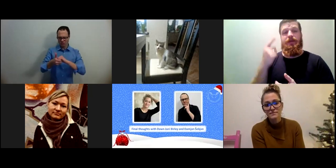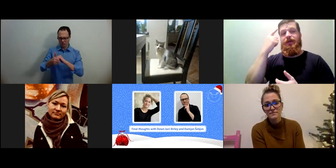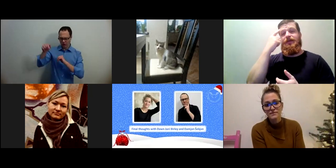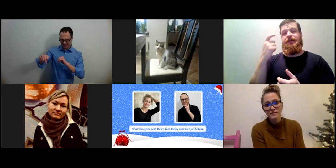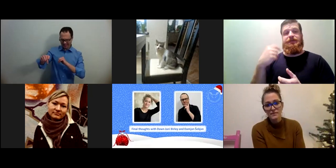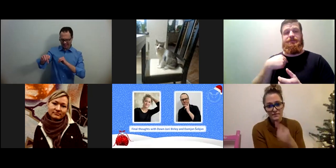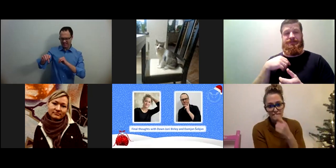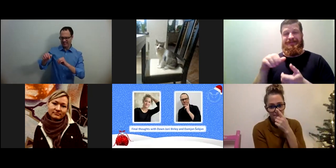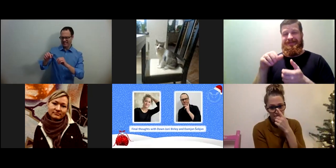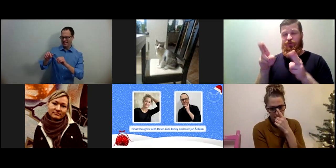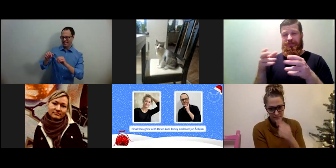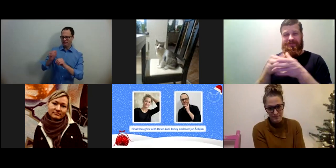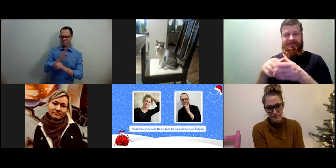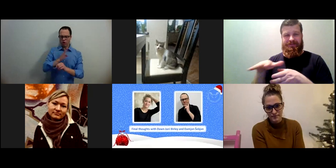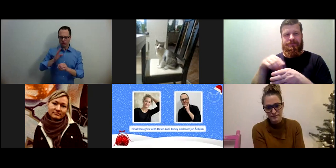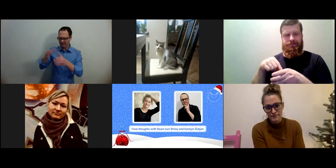Mm-hmm.